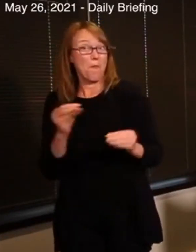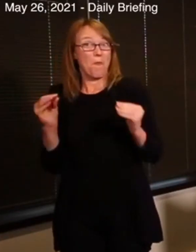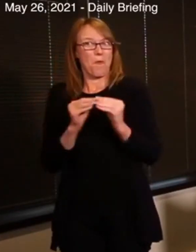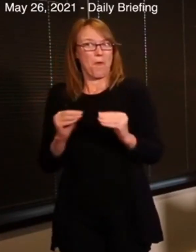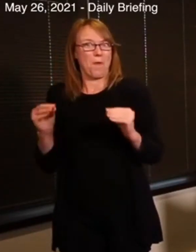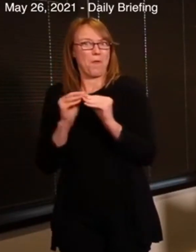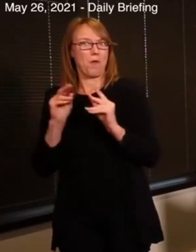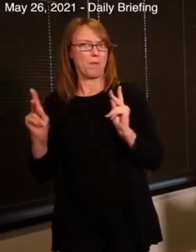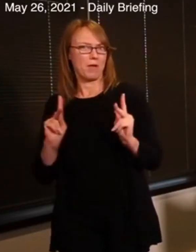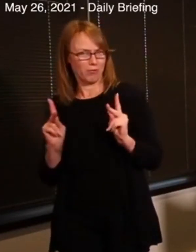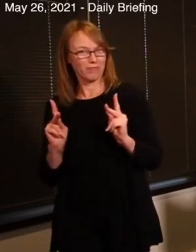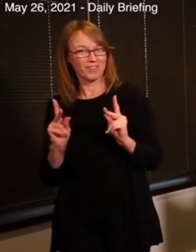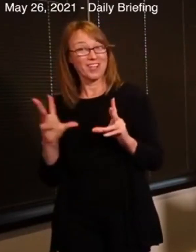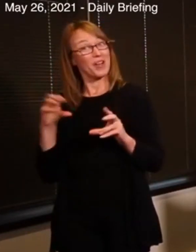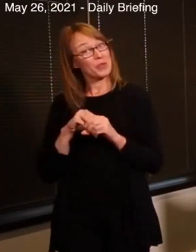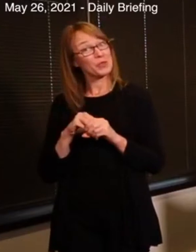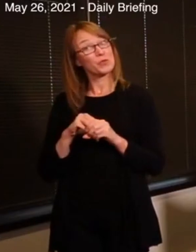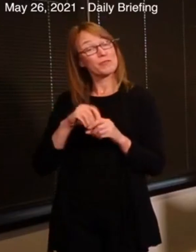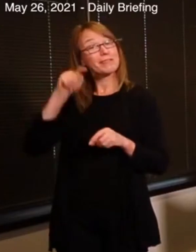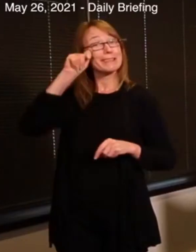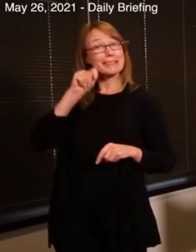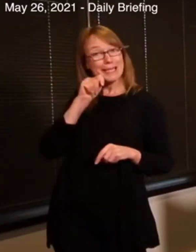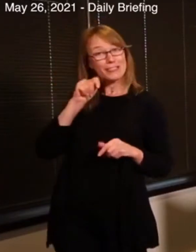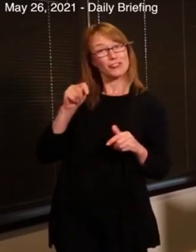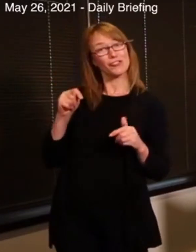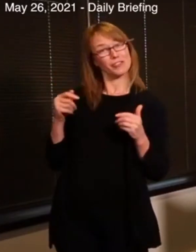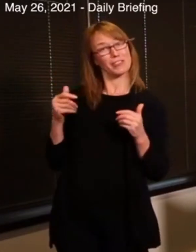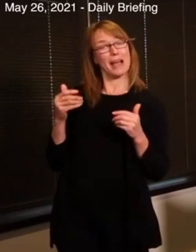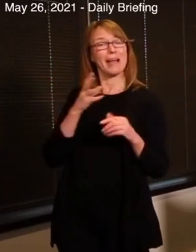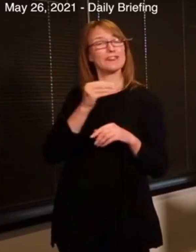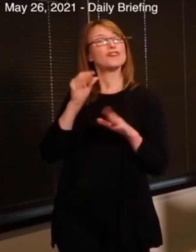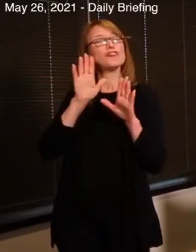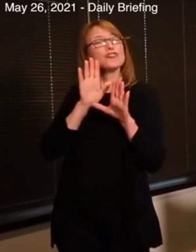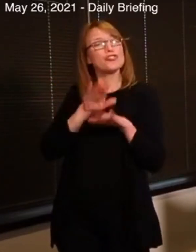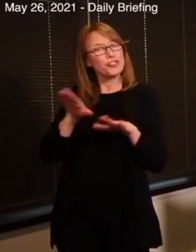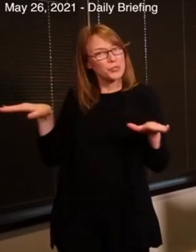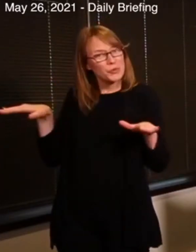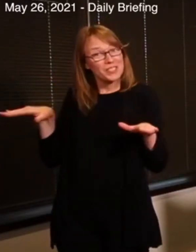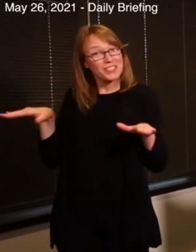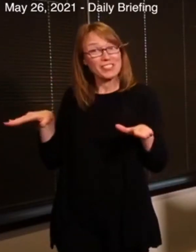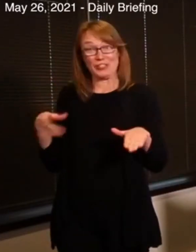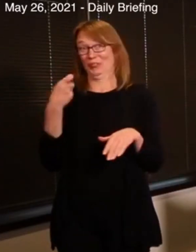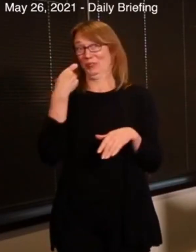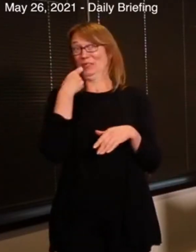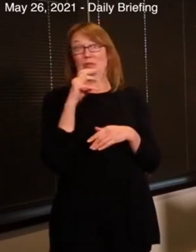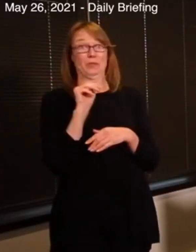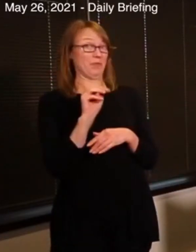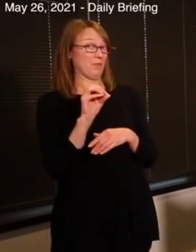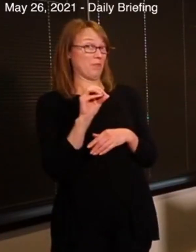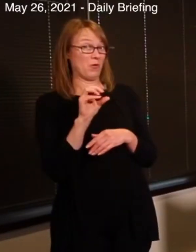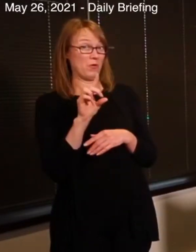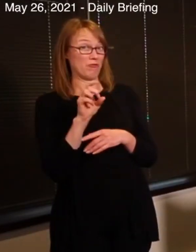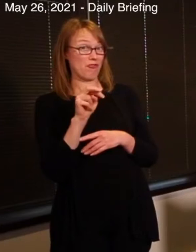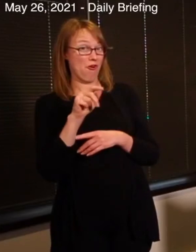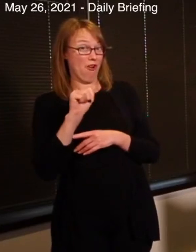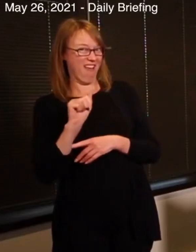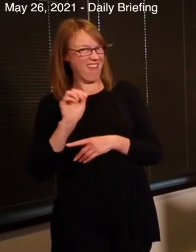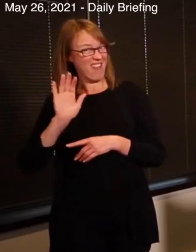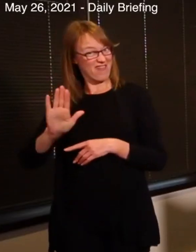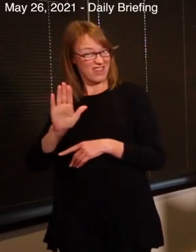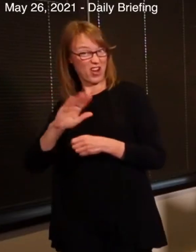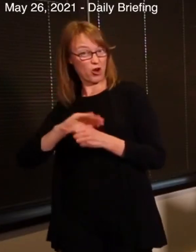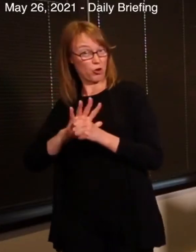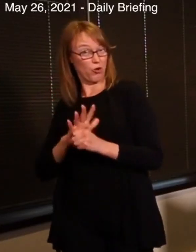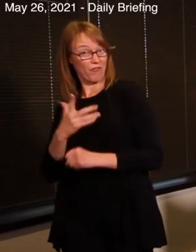children. This brings us to our second piece of news, which is Moderna recently announced yesterday that its COVID vaccine